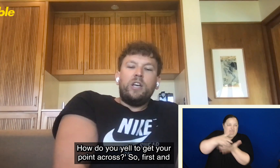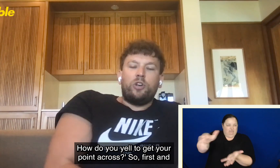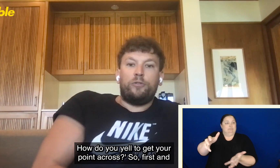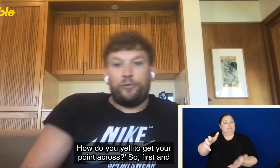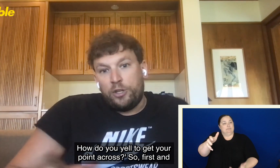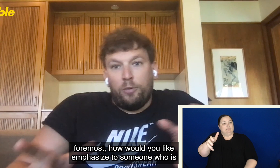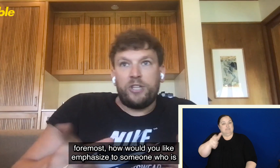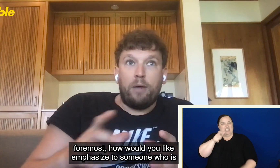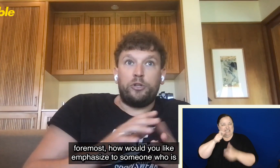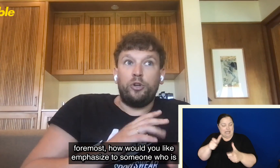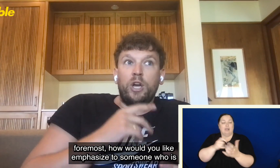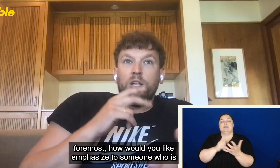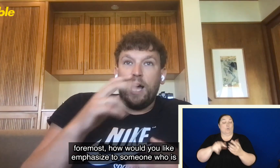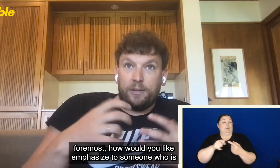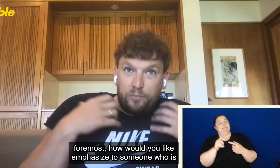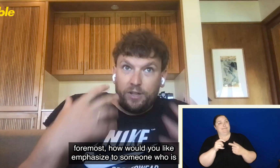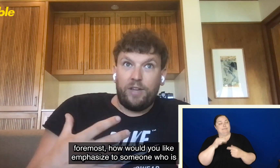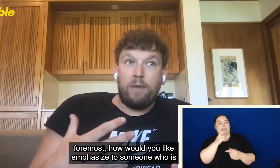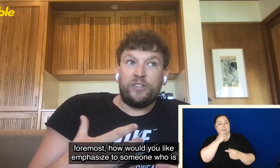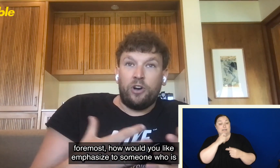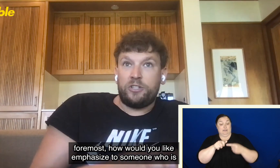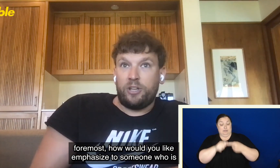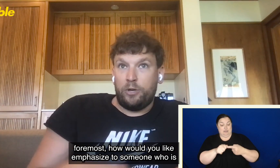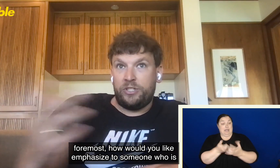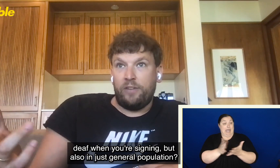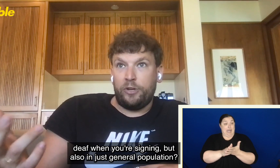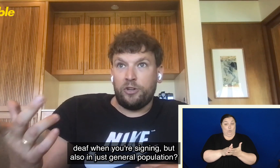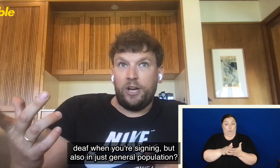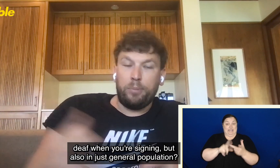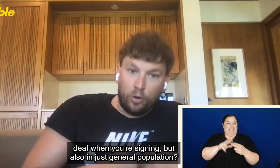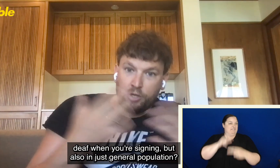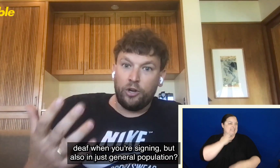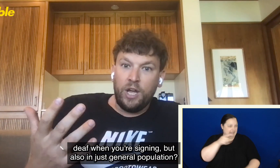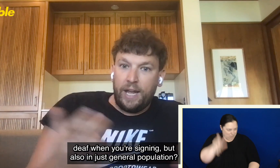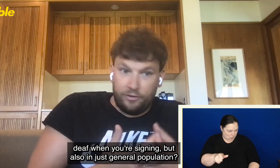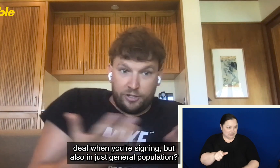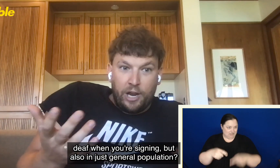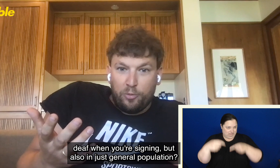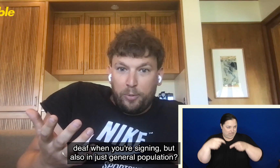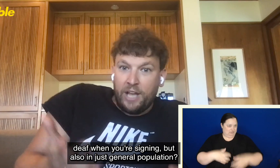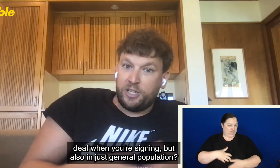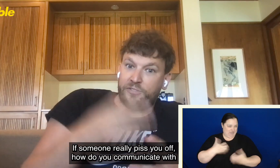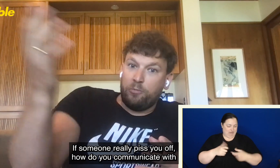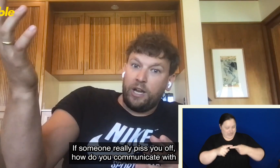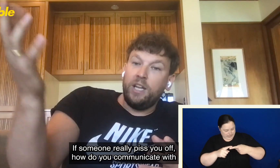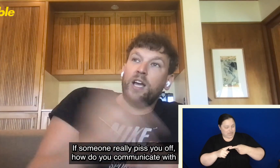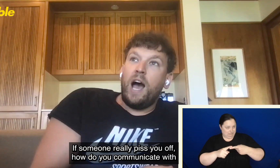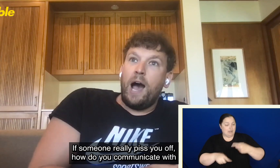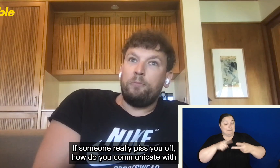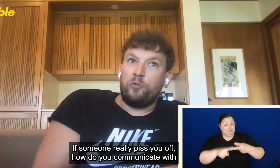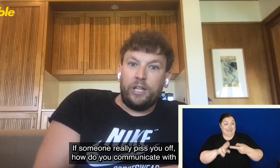across? So first and foremost, how would you like emphasize to someone who is deaf when you're signing, but also in just general population, if